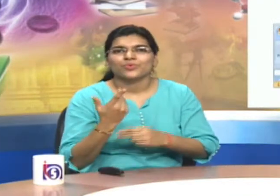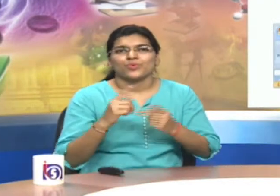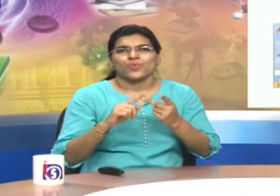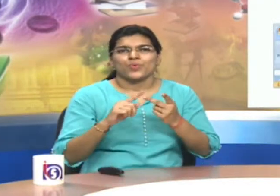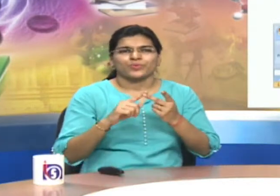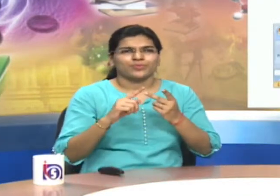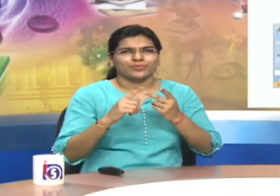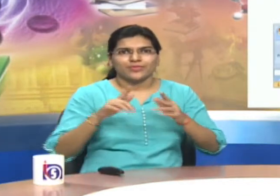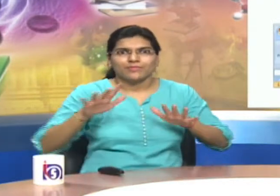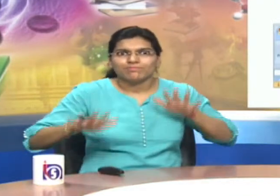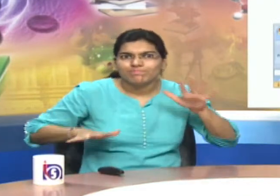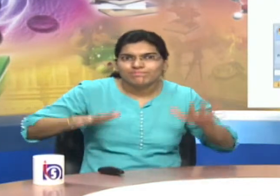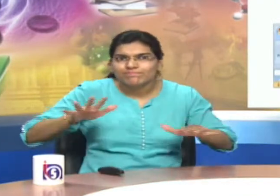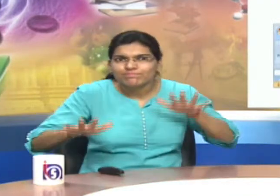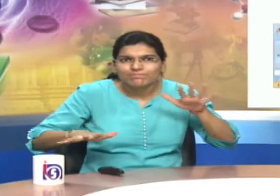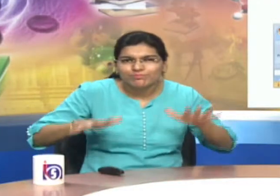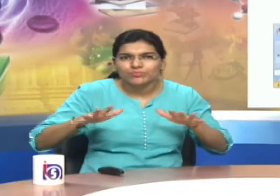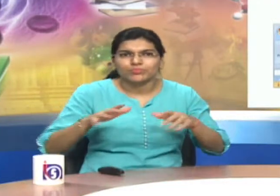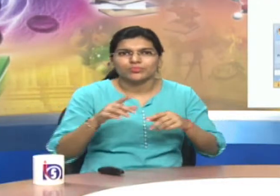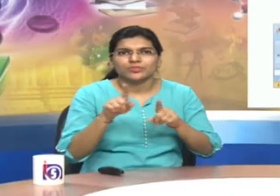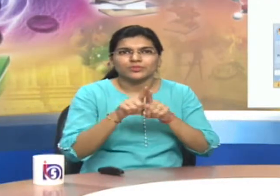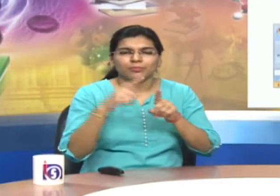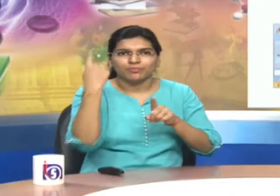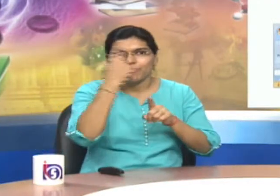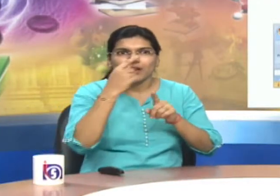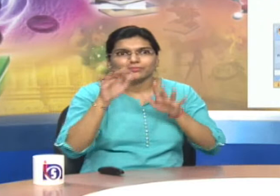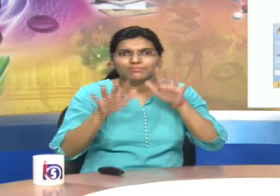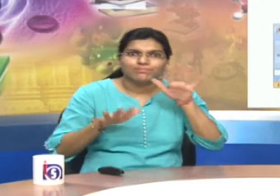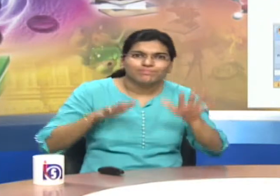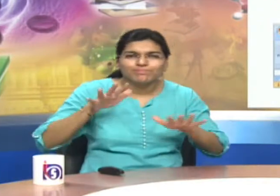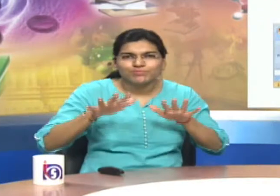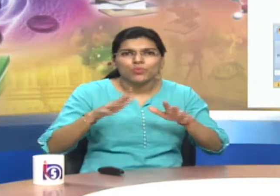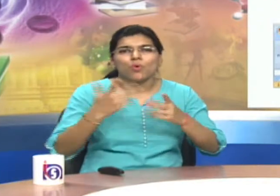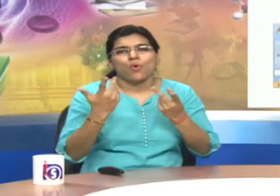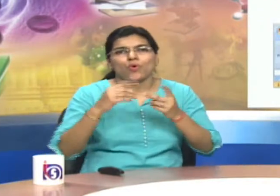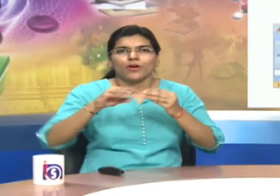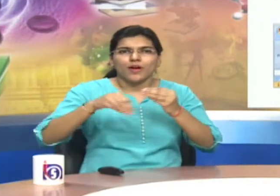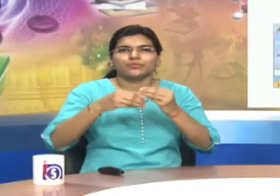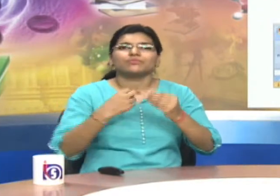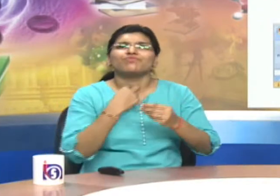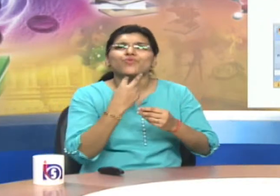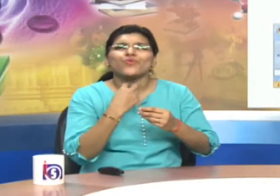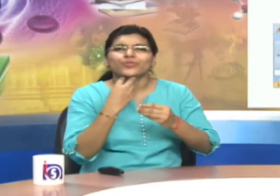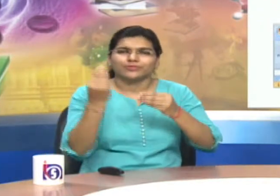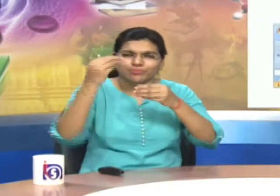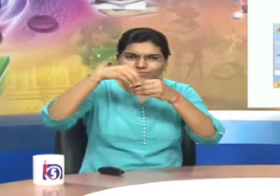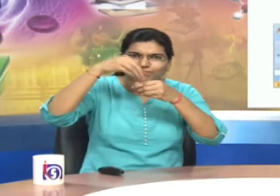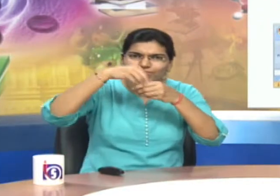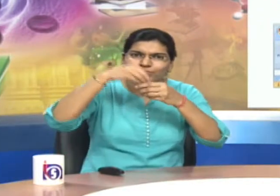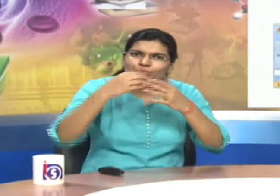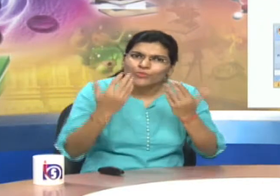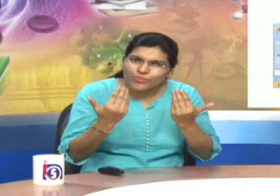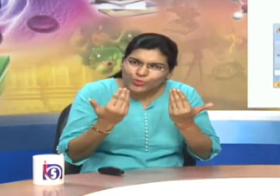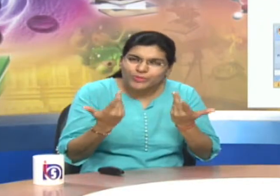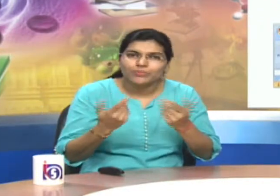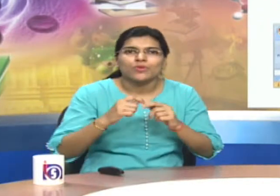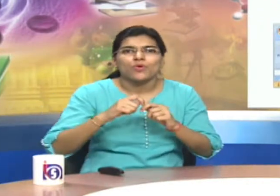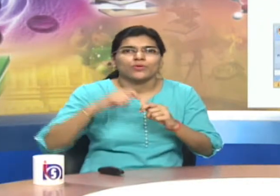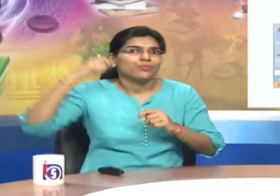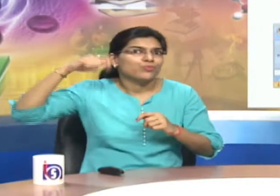art which we do some pictures or coloring like but